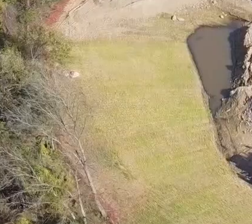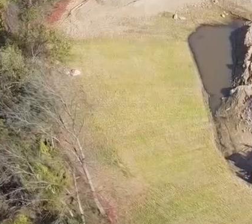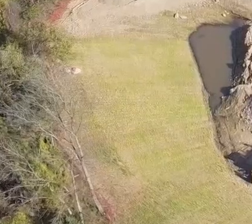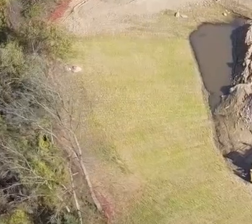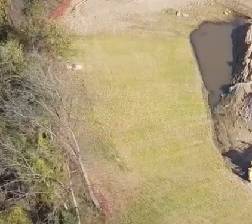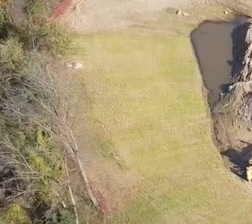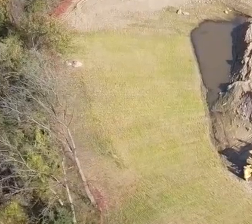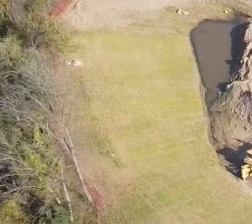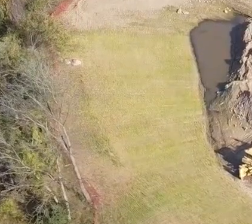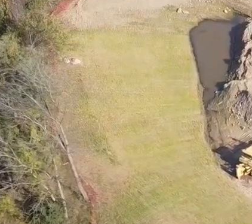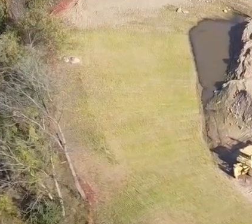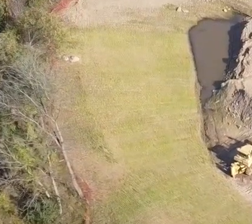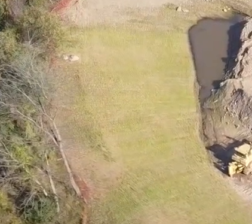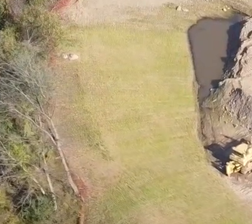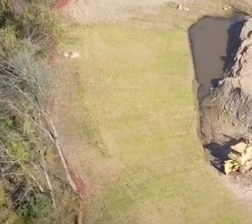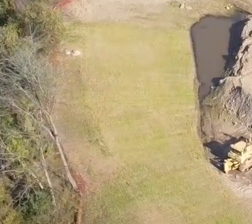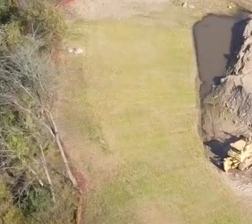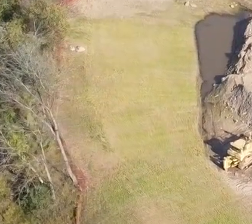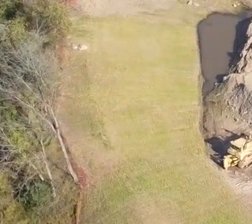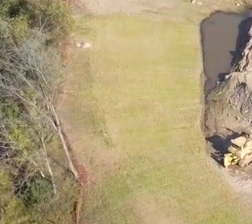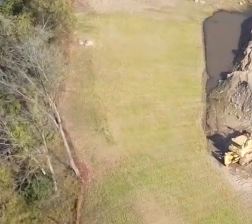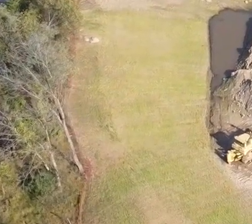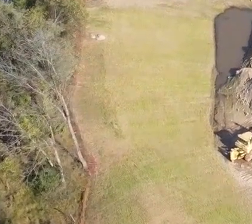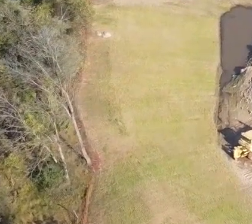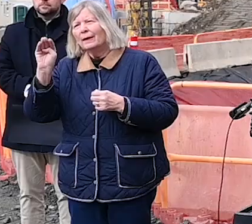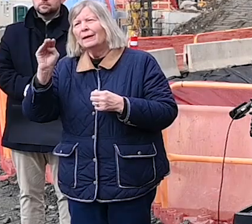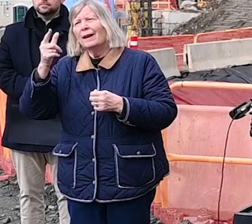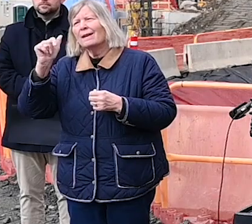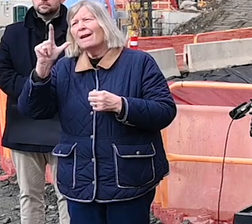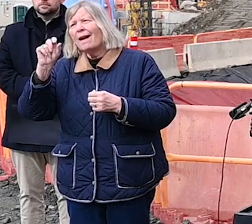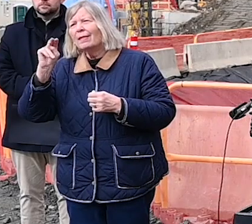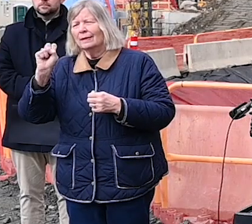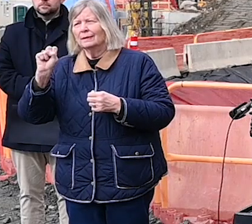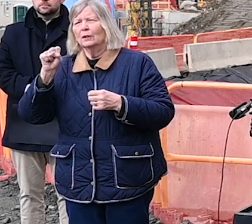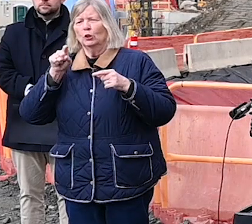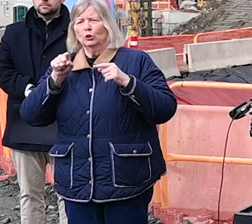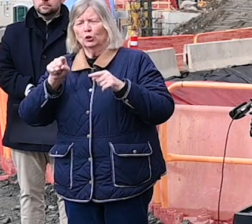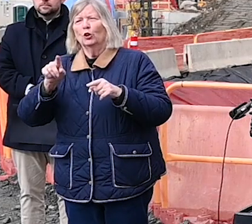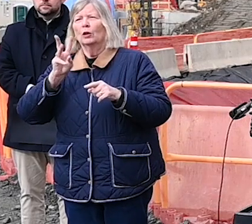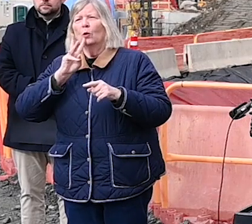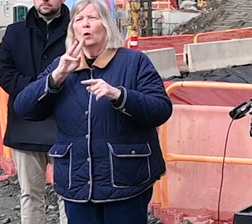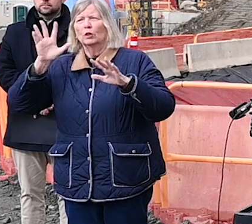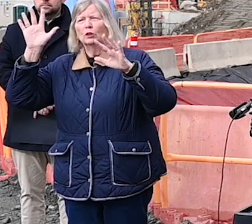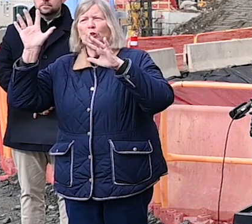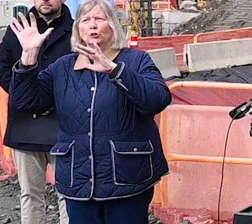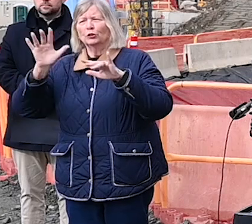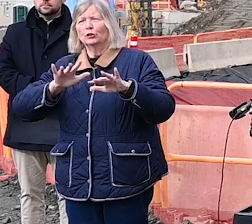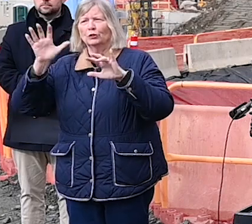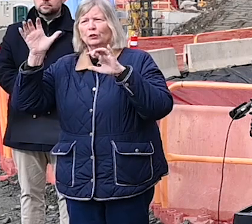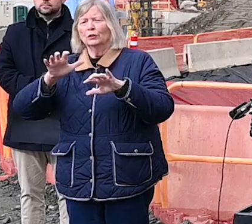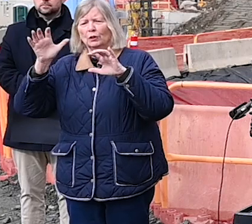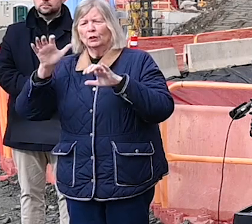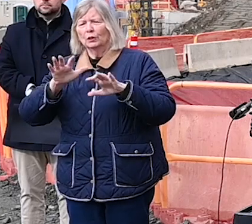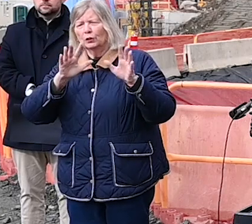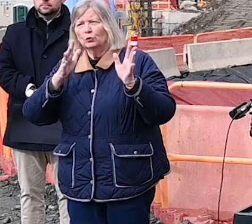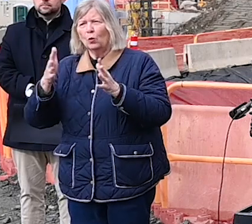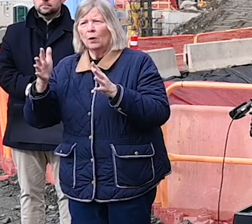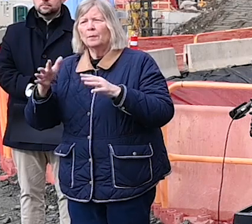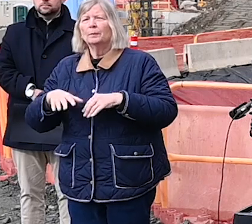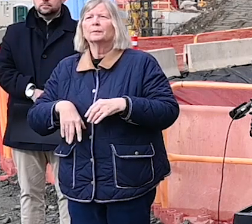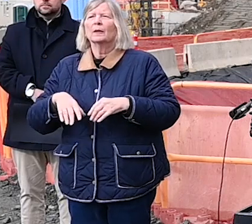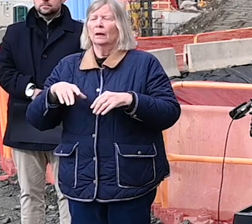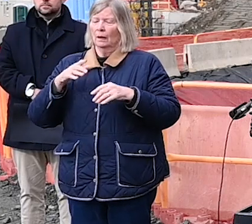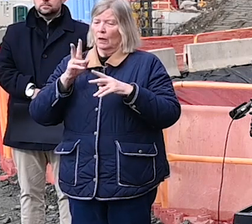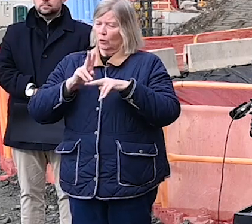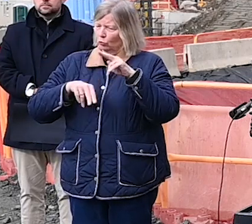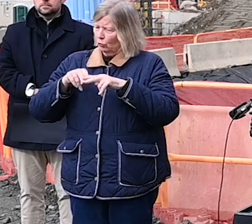to hold 5.5 million gallons during a storm. Construction of this vital project